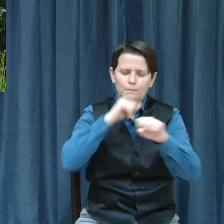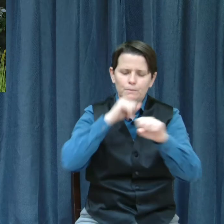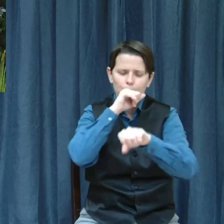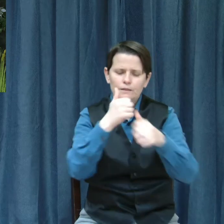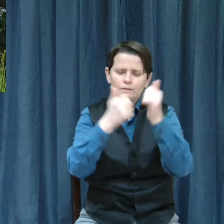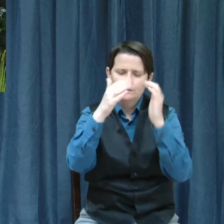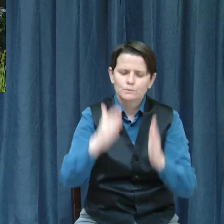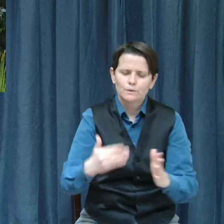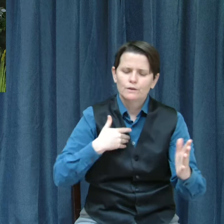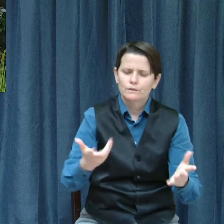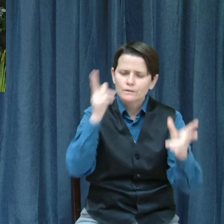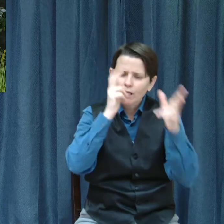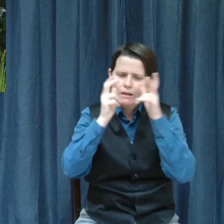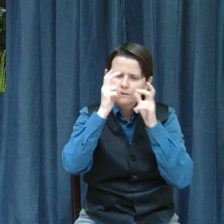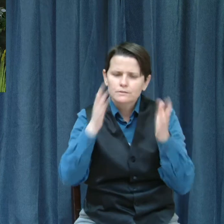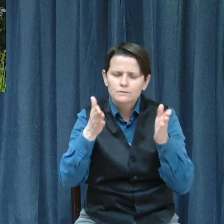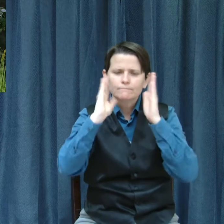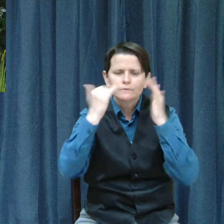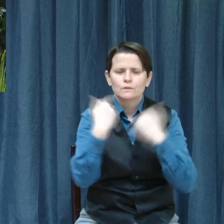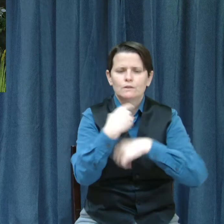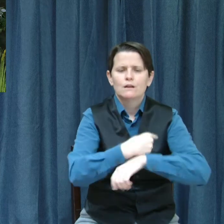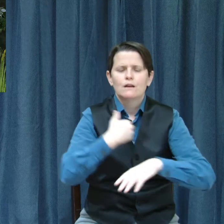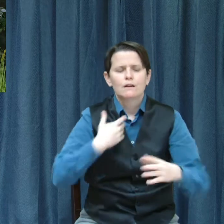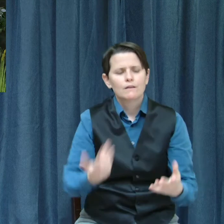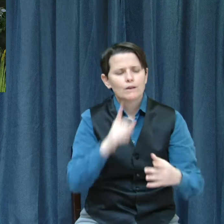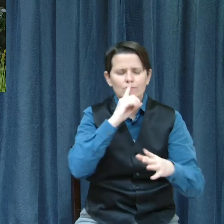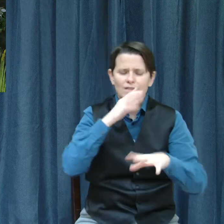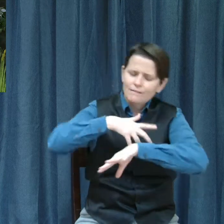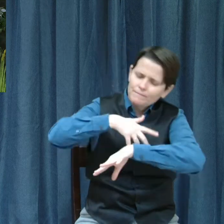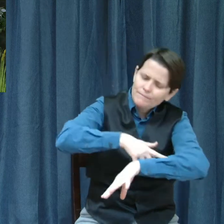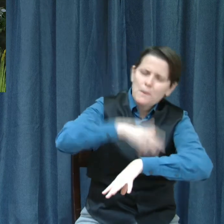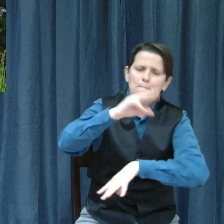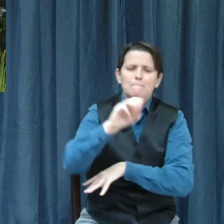peace of God in the very marrow of your being.